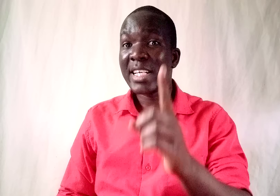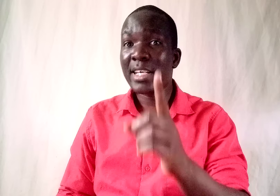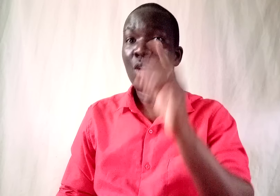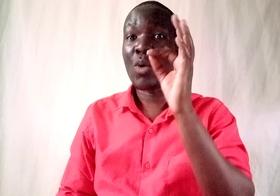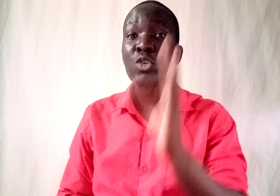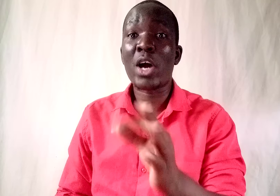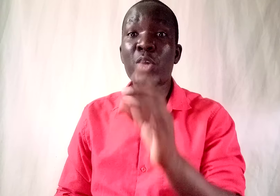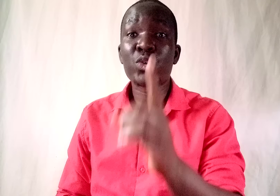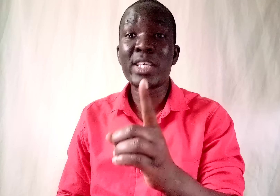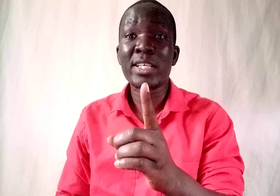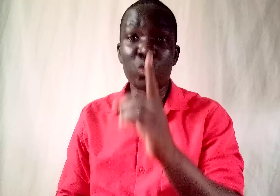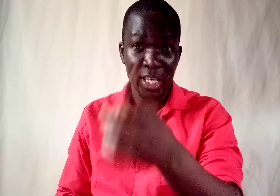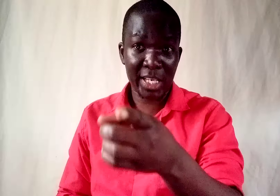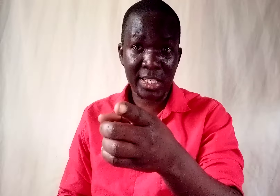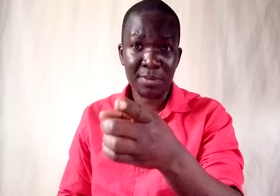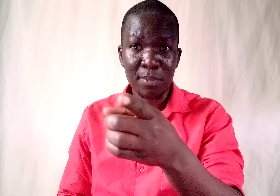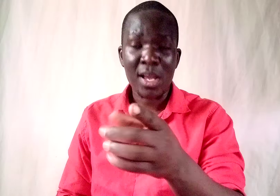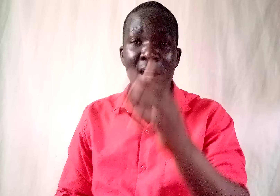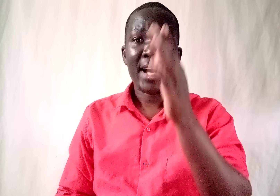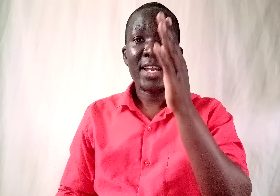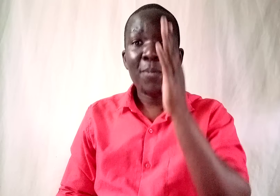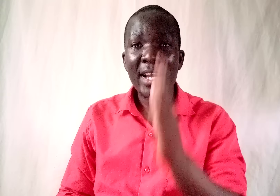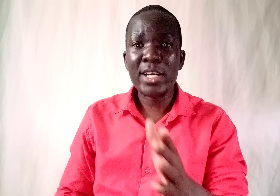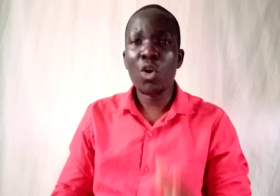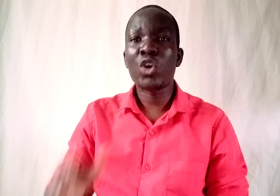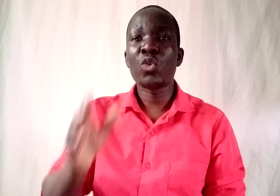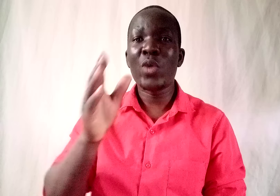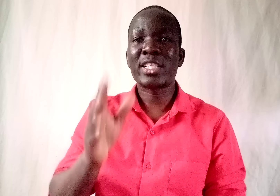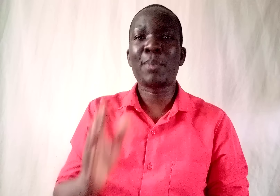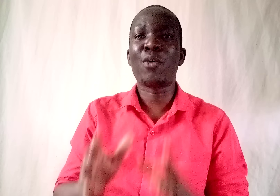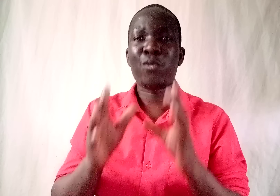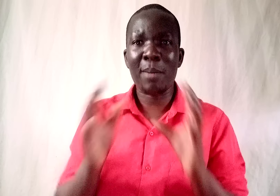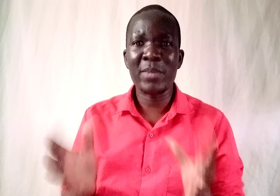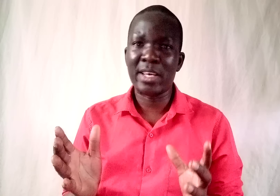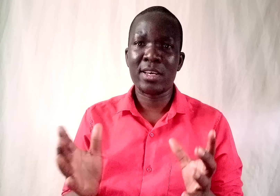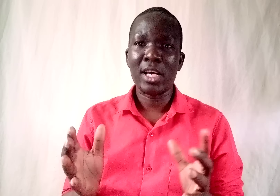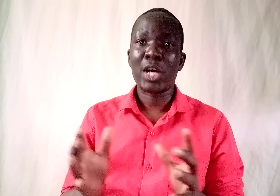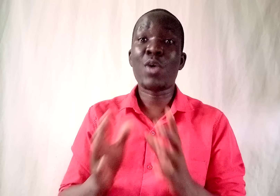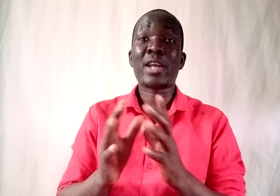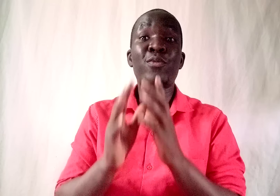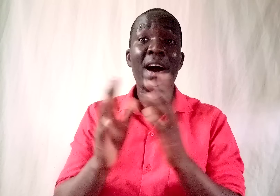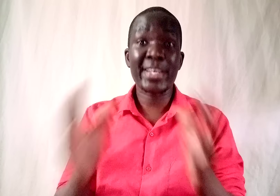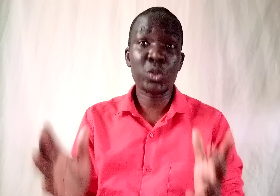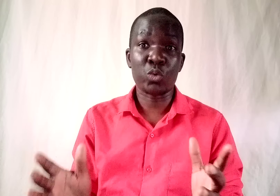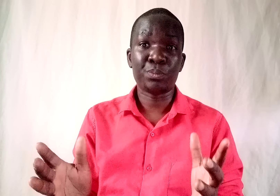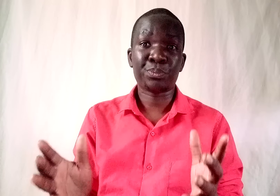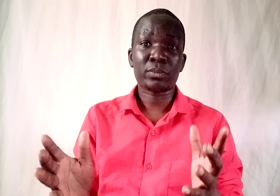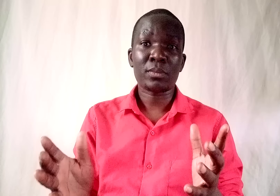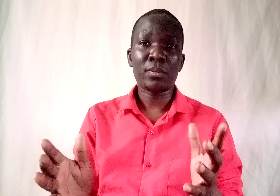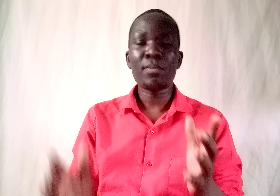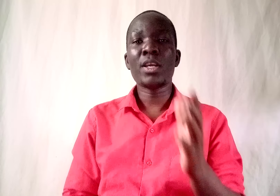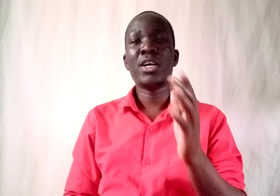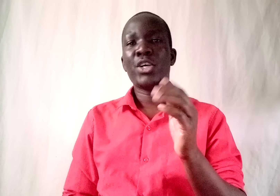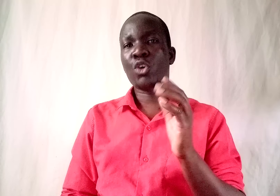depending what you are using to eat, depending on which type of family you are referring to. So